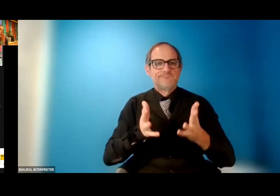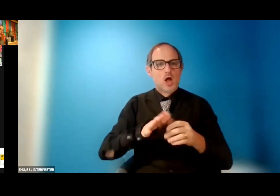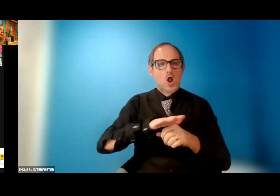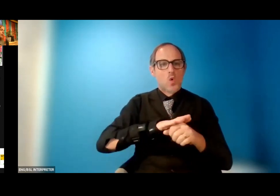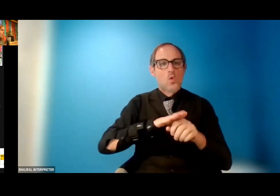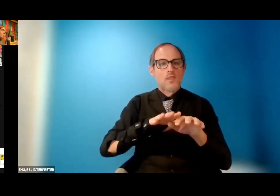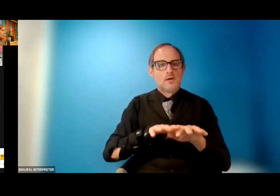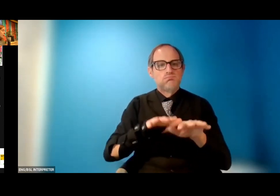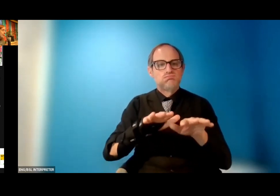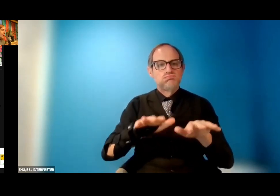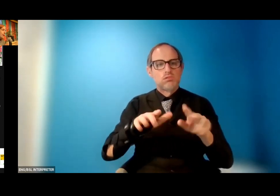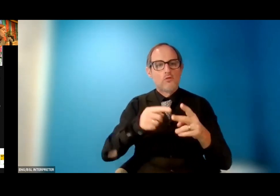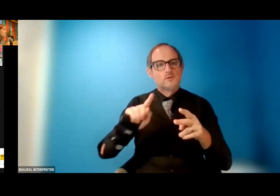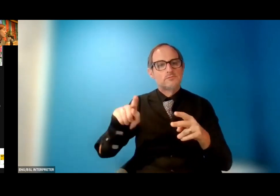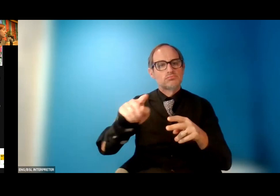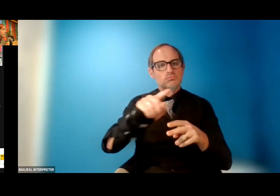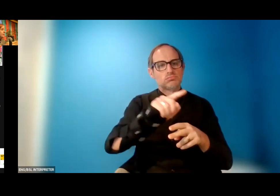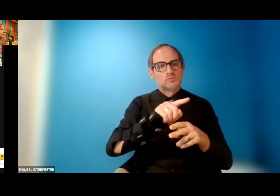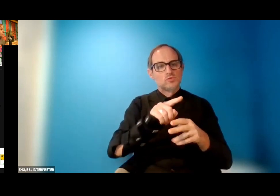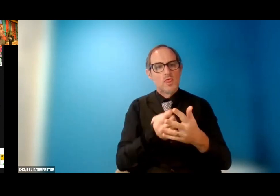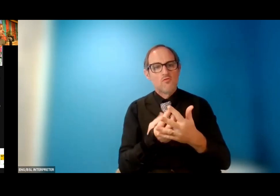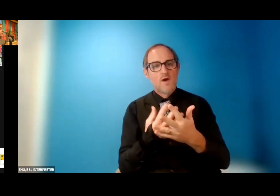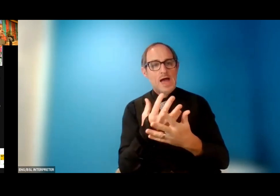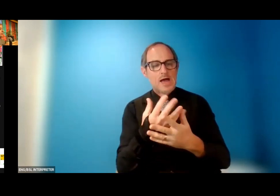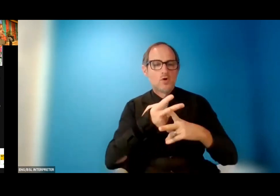thrive, take care of the planet